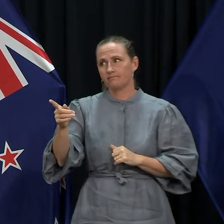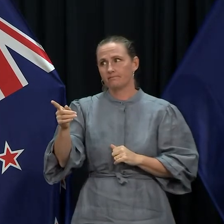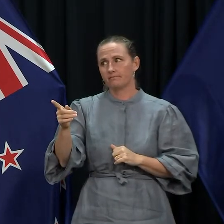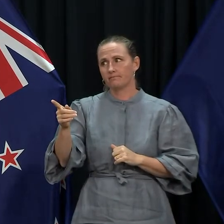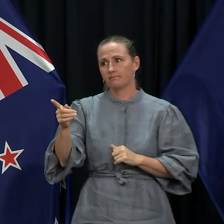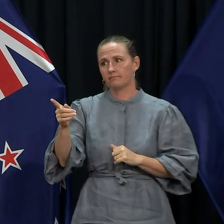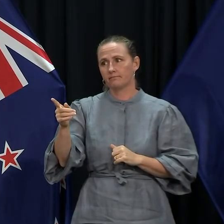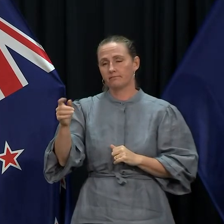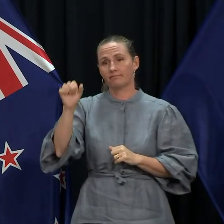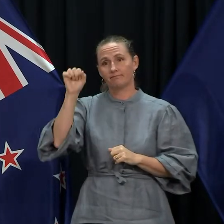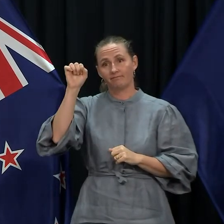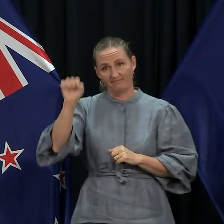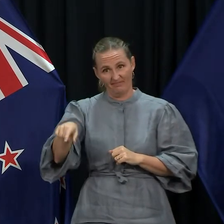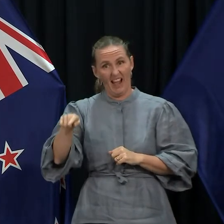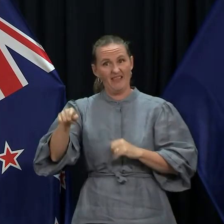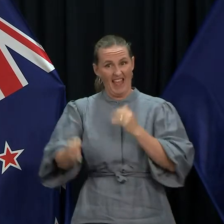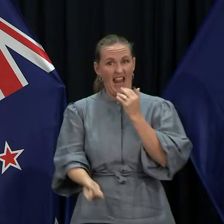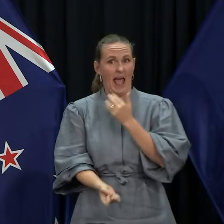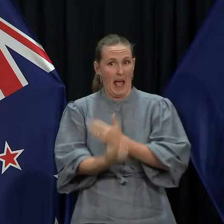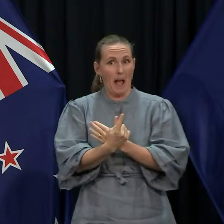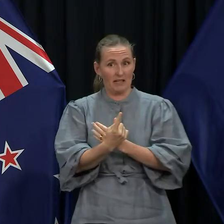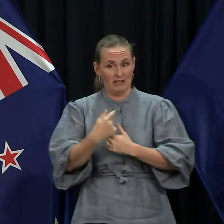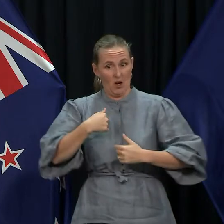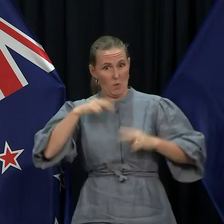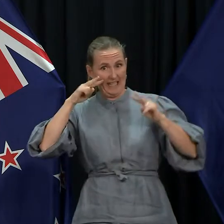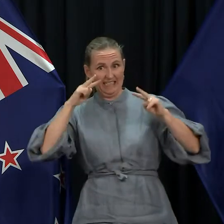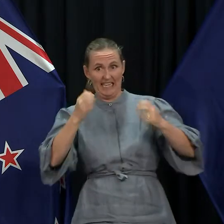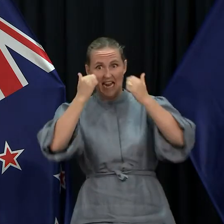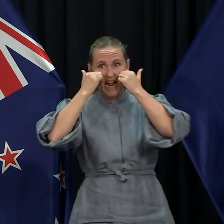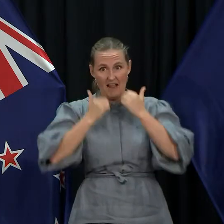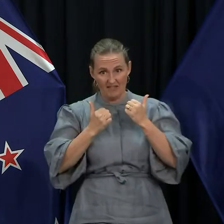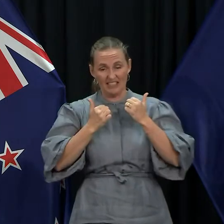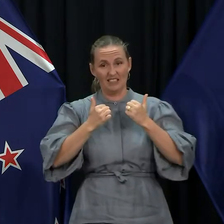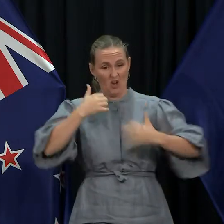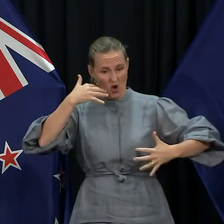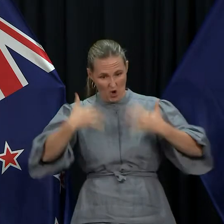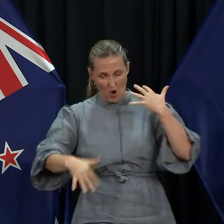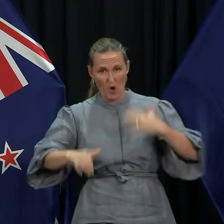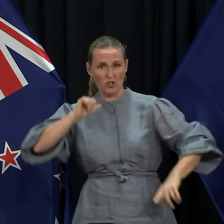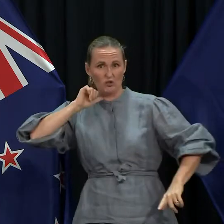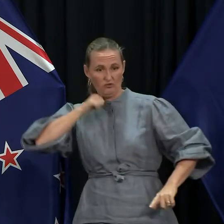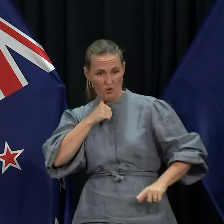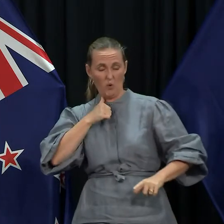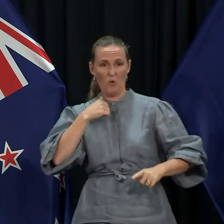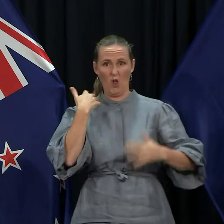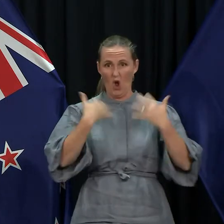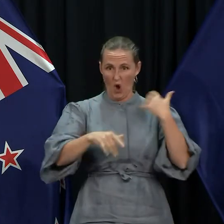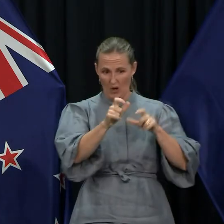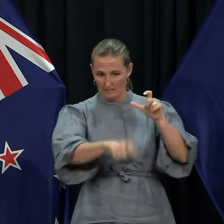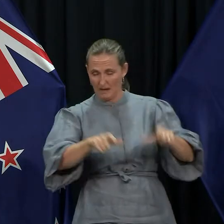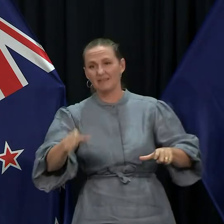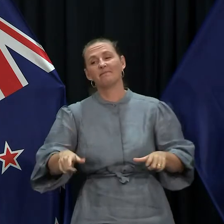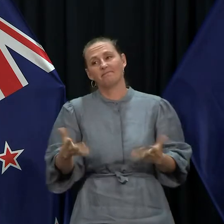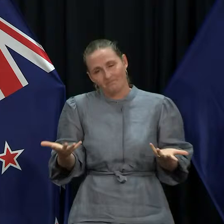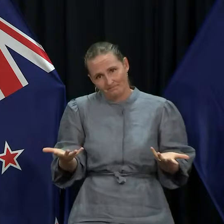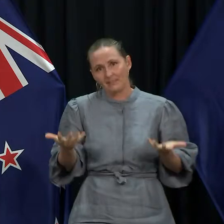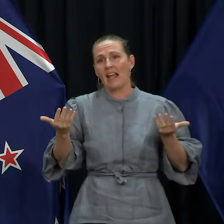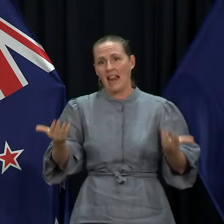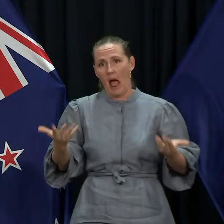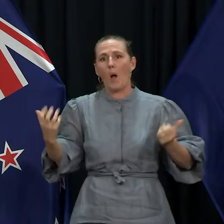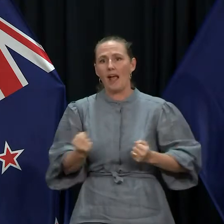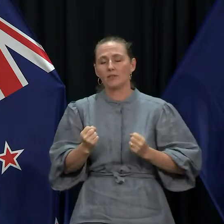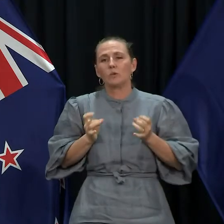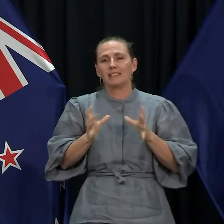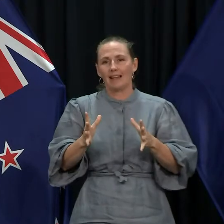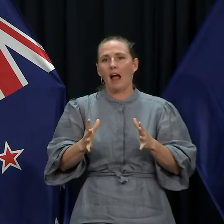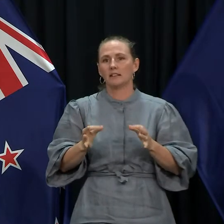that is indeed what has occurred, based on the evidence we've seen, that is something that we are supporting a formal process around. So,